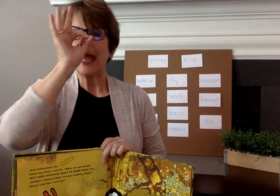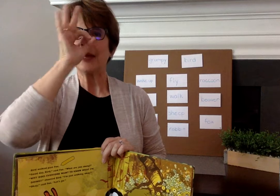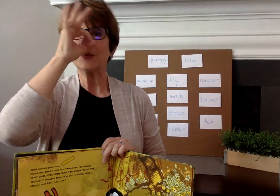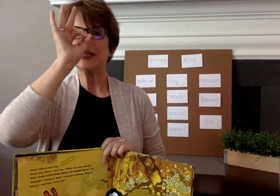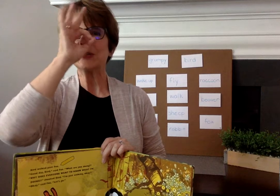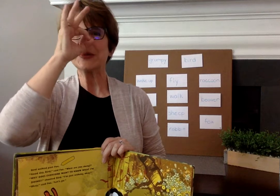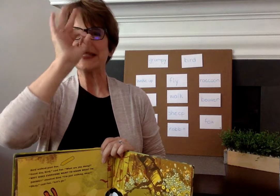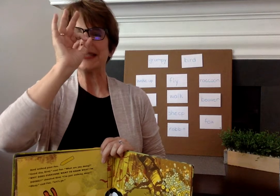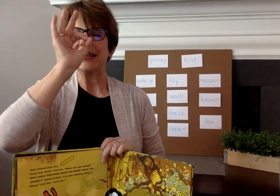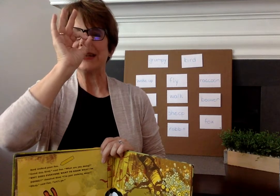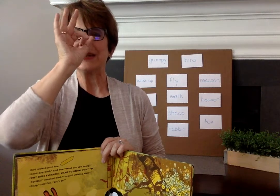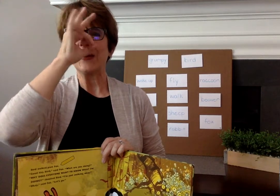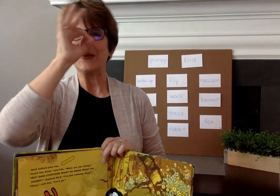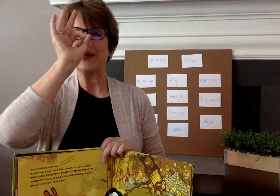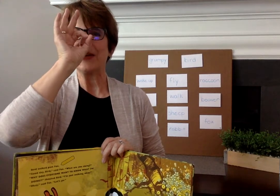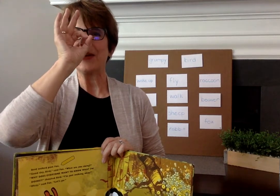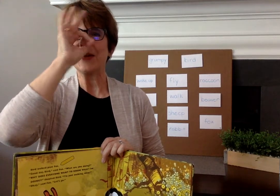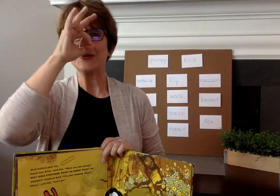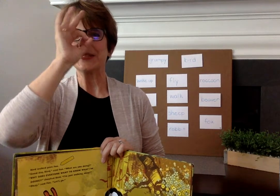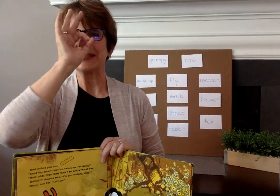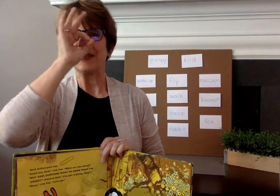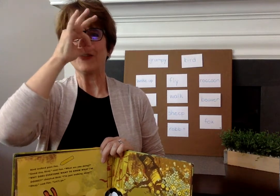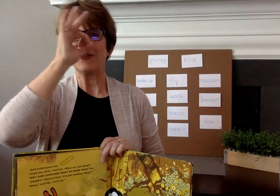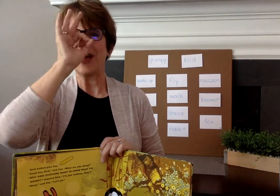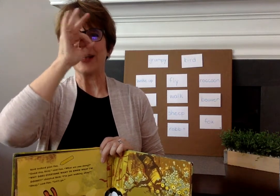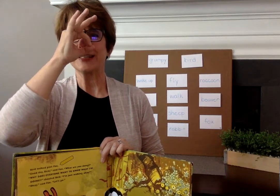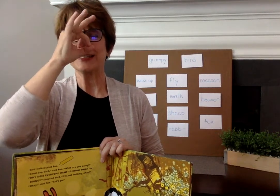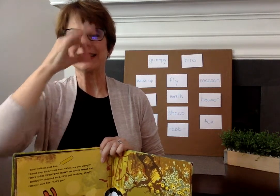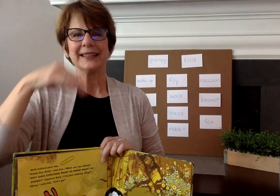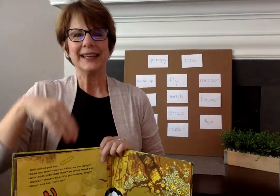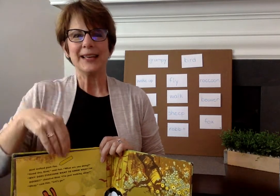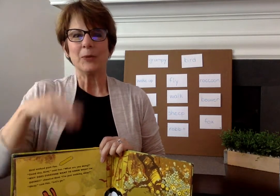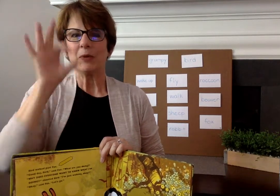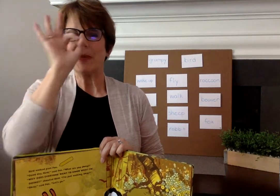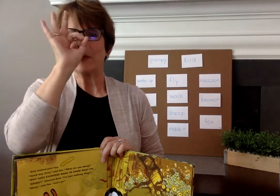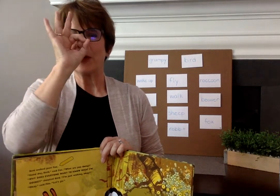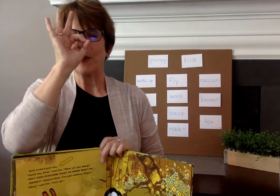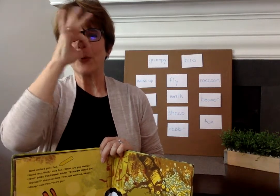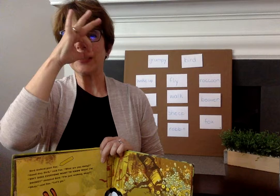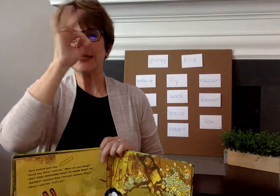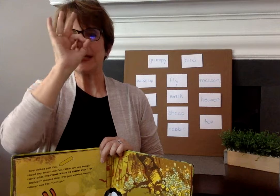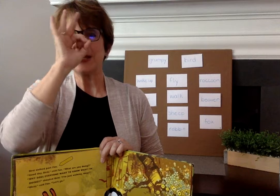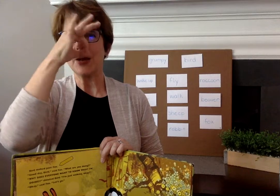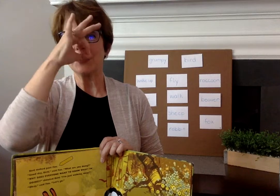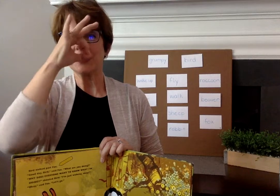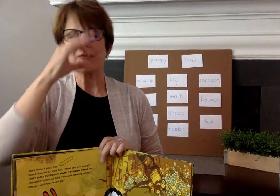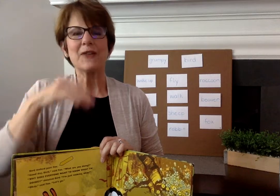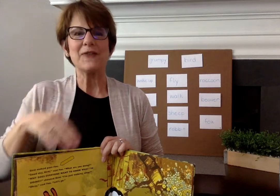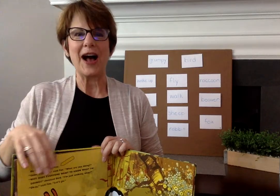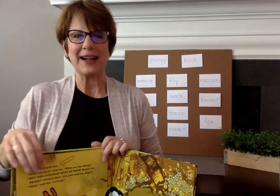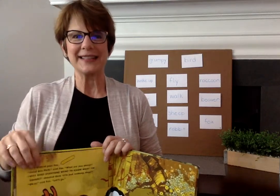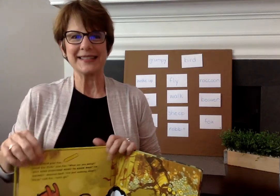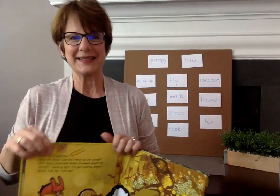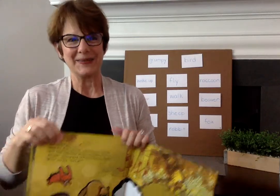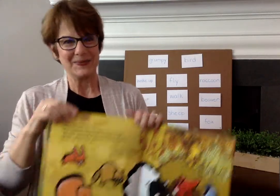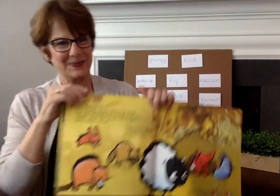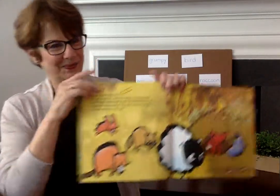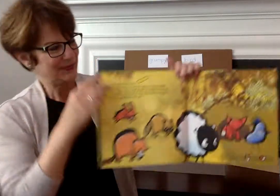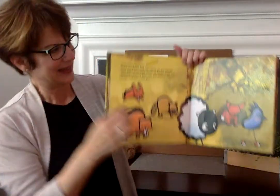and we twist it around our nose. Fox. We remember the pointy nose of the fox. And